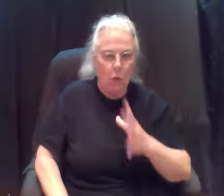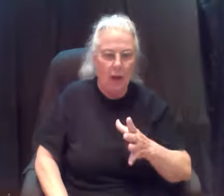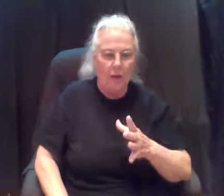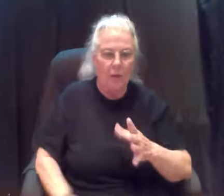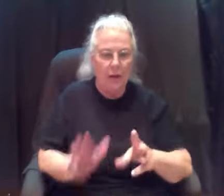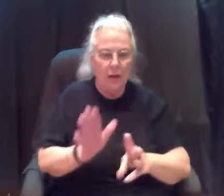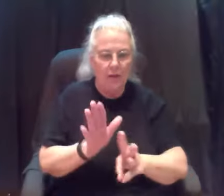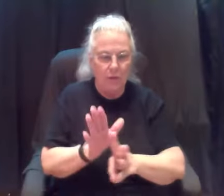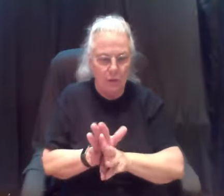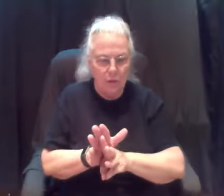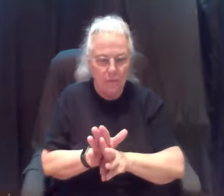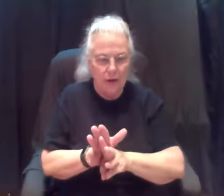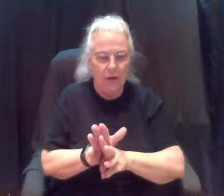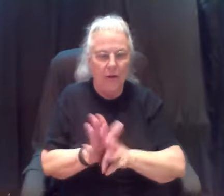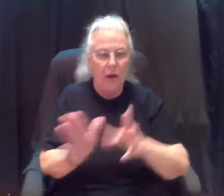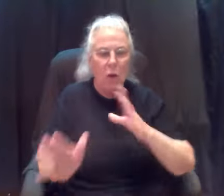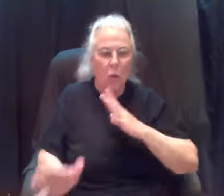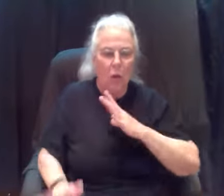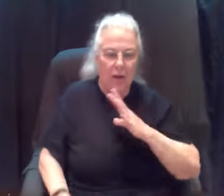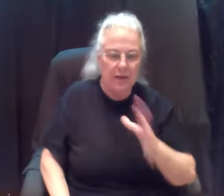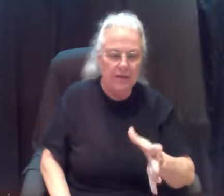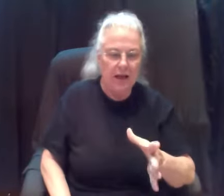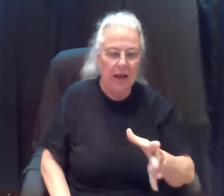Will. Here, willingness here.